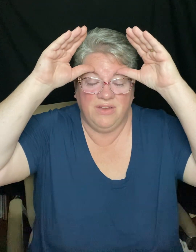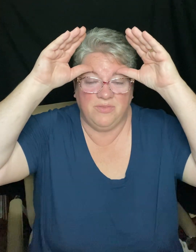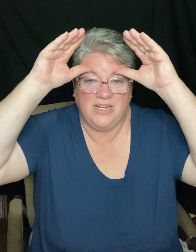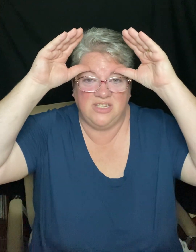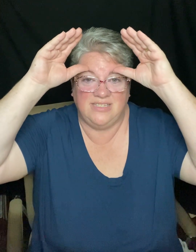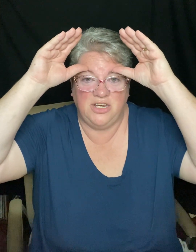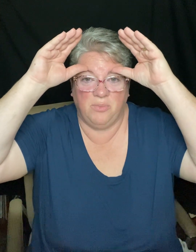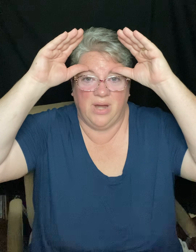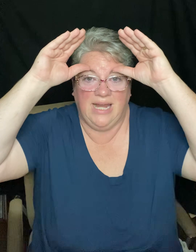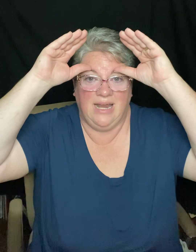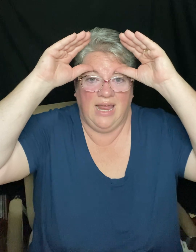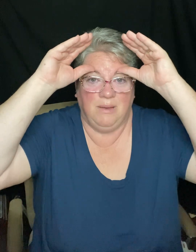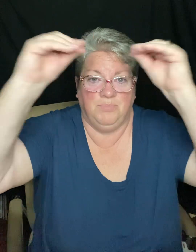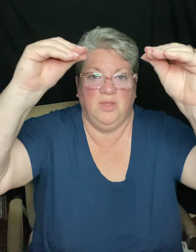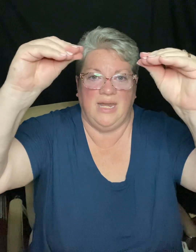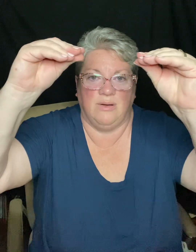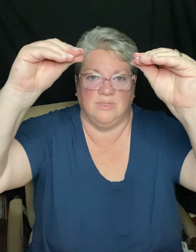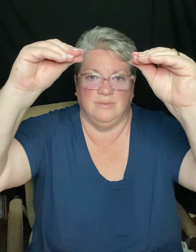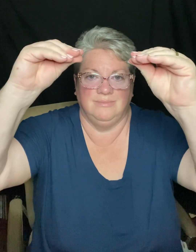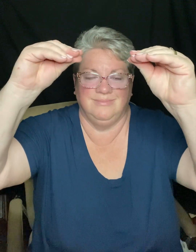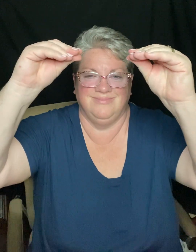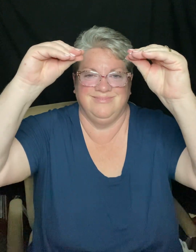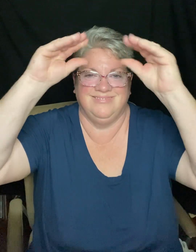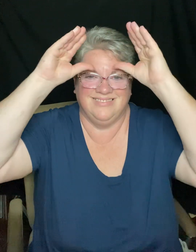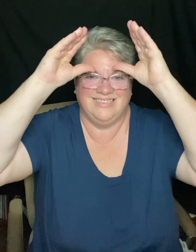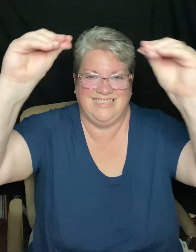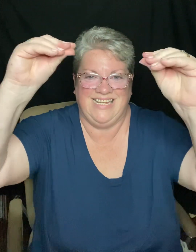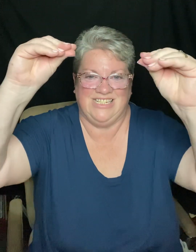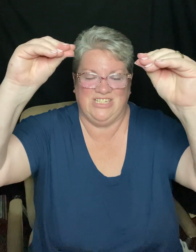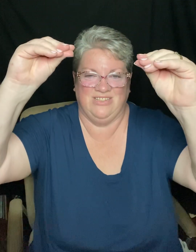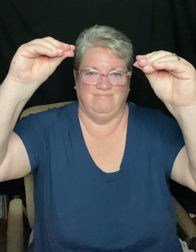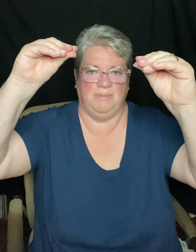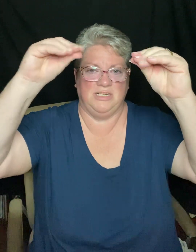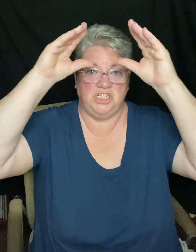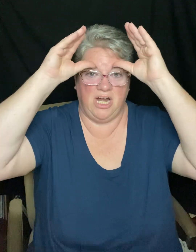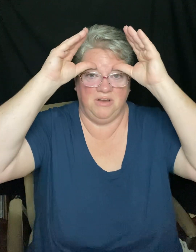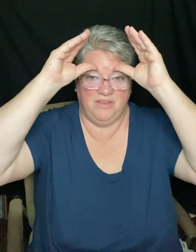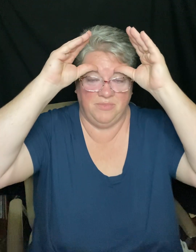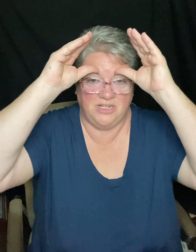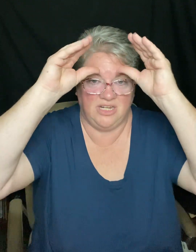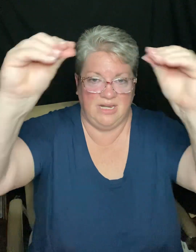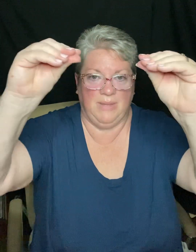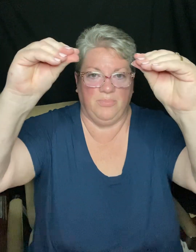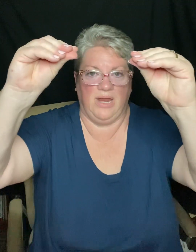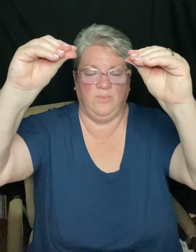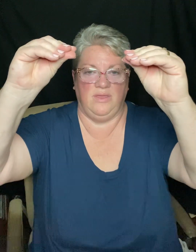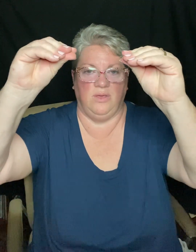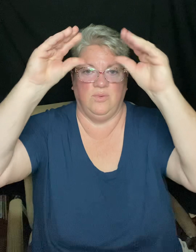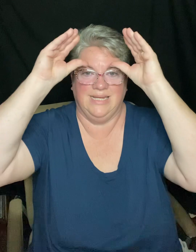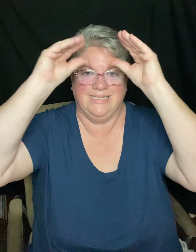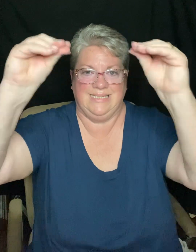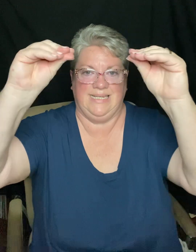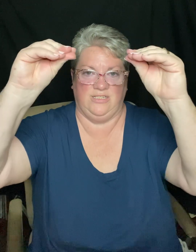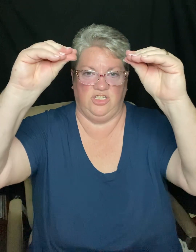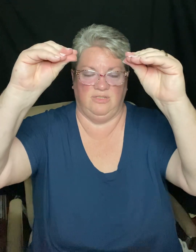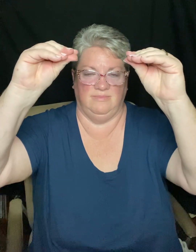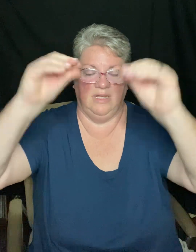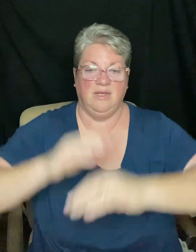information that's in your brain and pull it out. Teach. I'm going to share the information in my brain with you. Teach. And